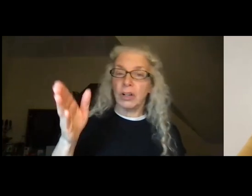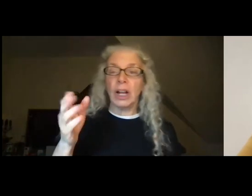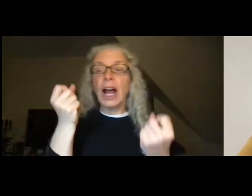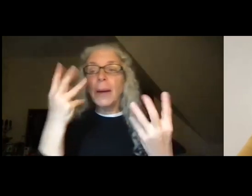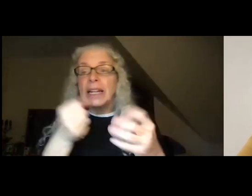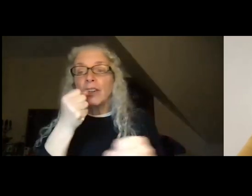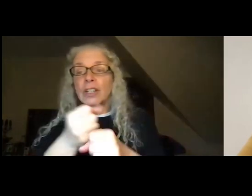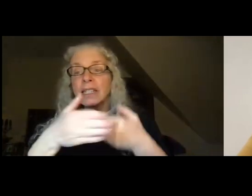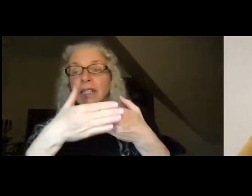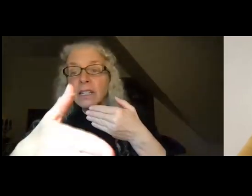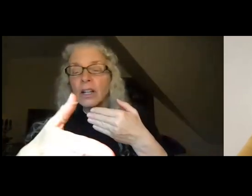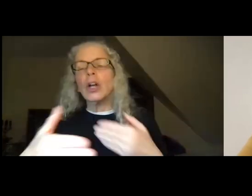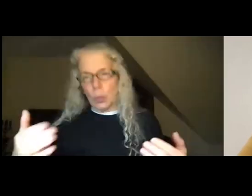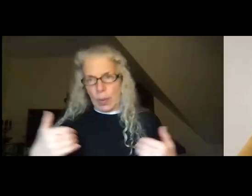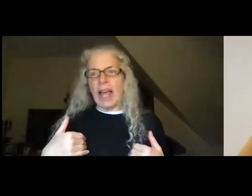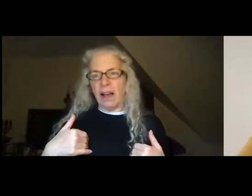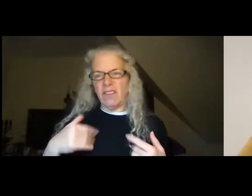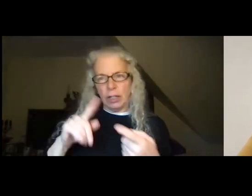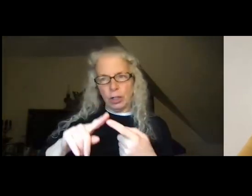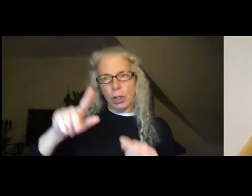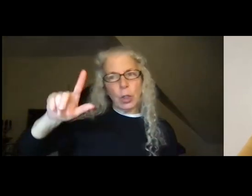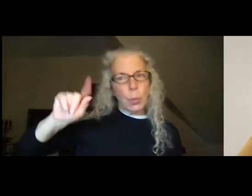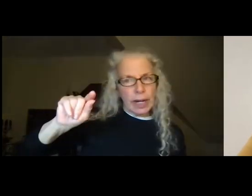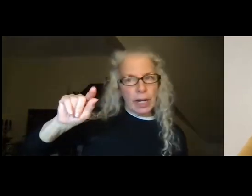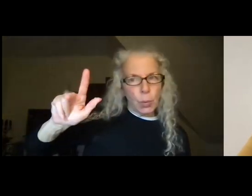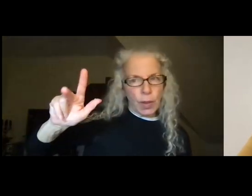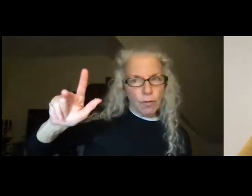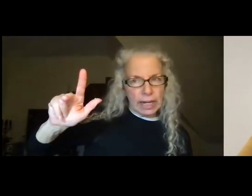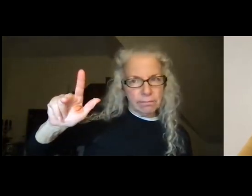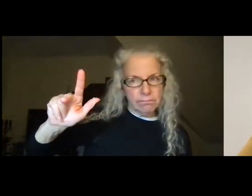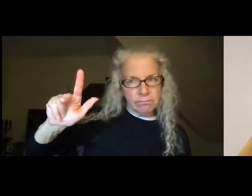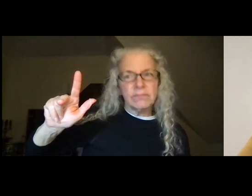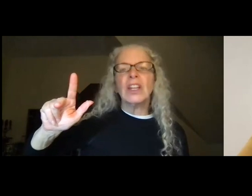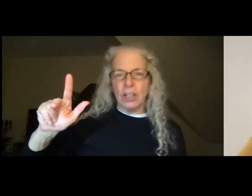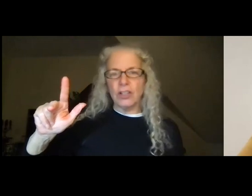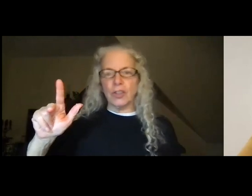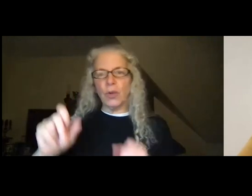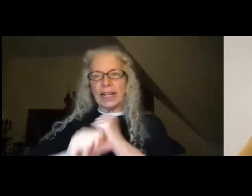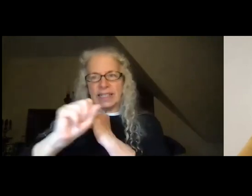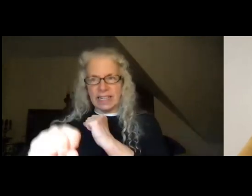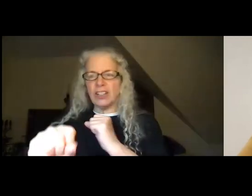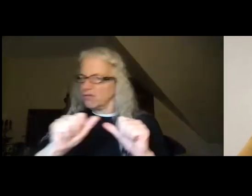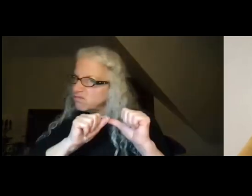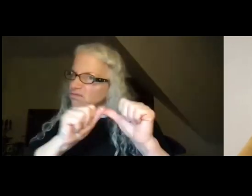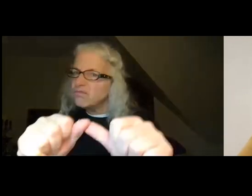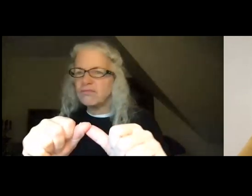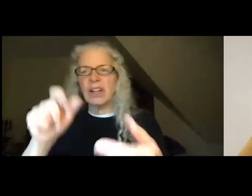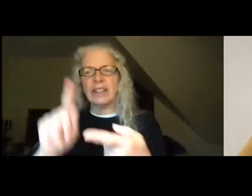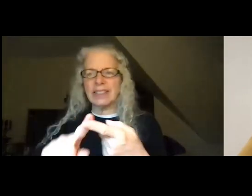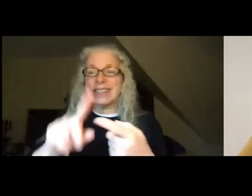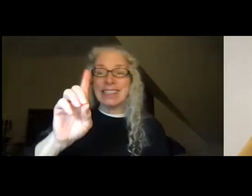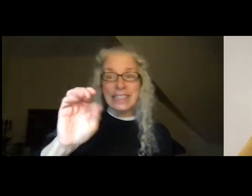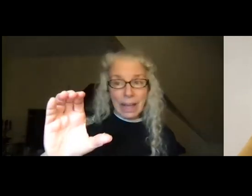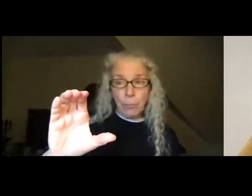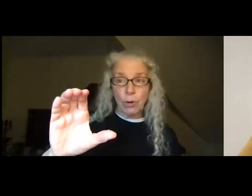the grant, we have until 2023. So the extension will continue until the end, December